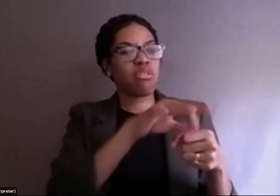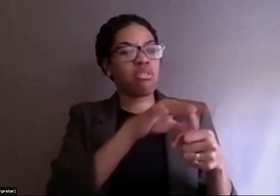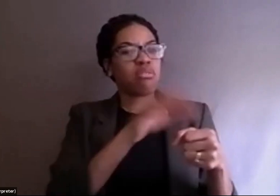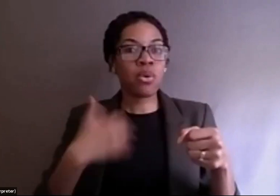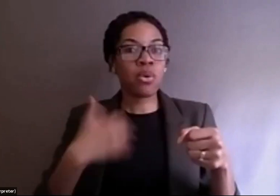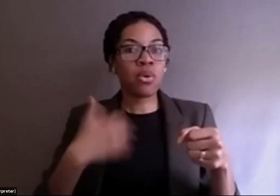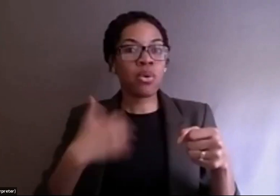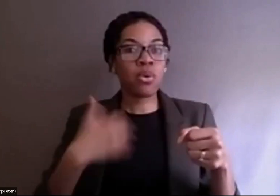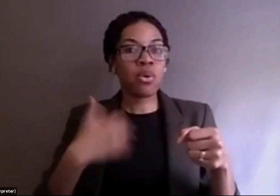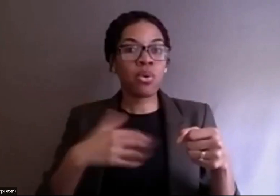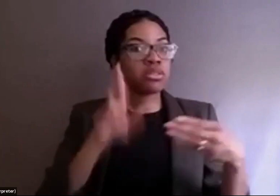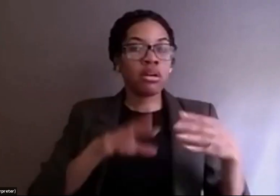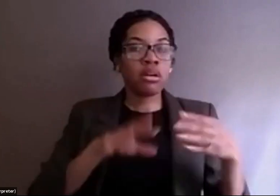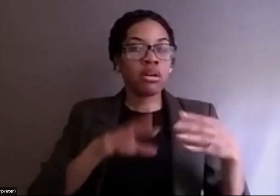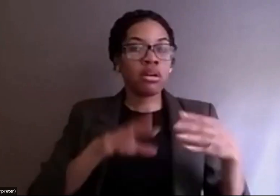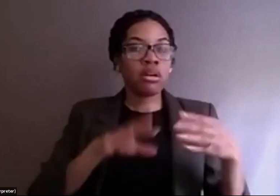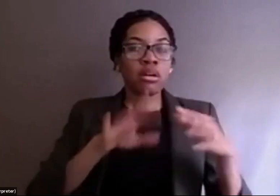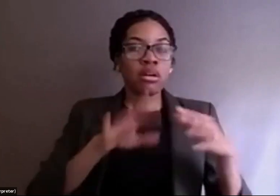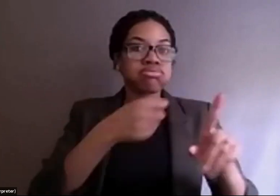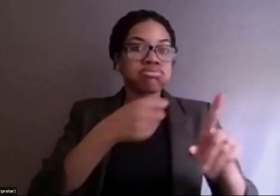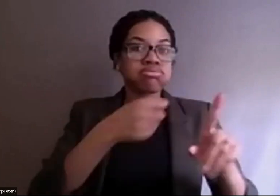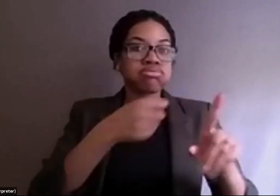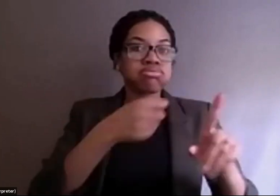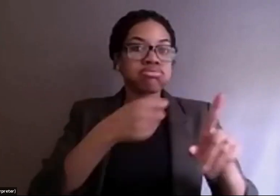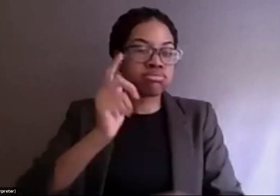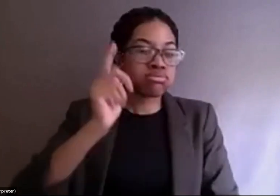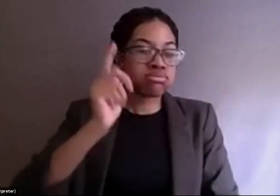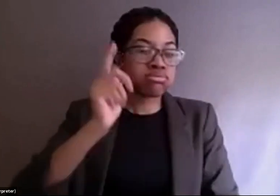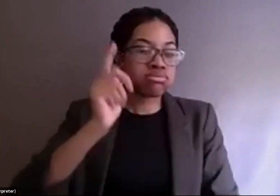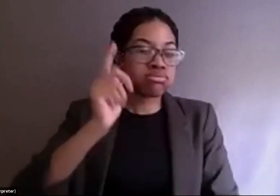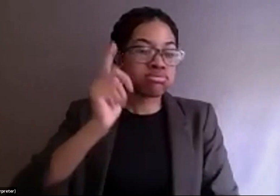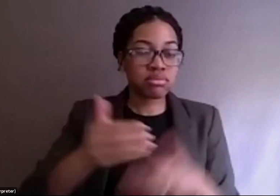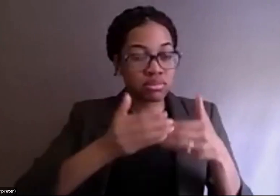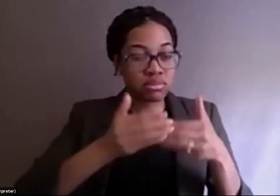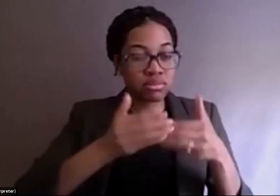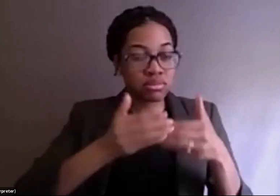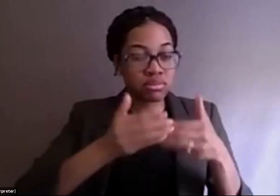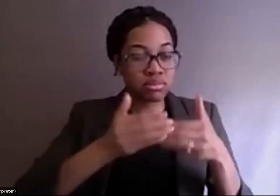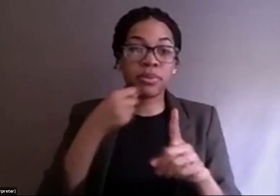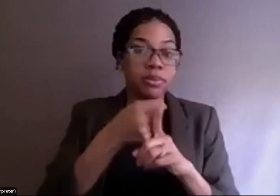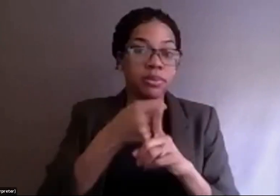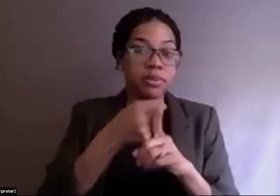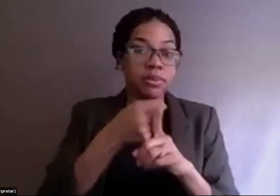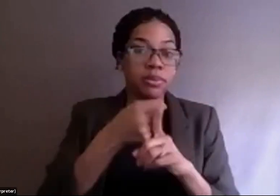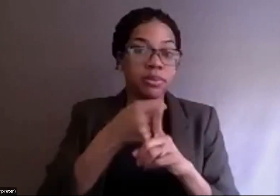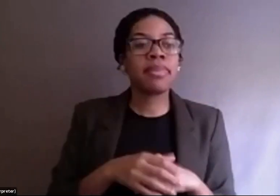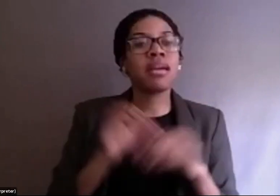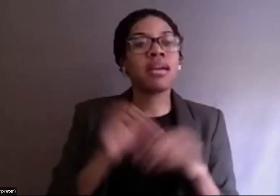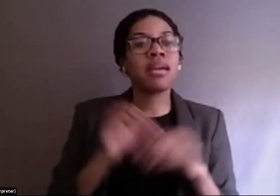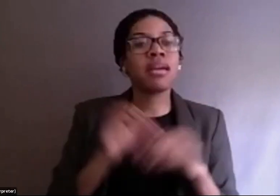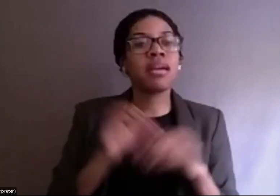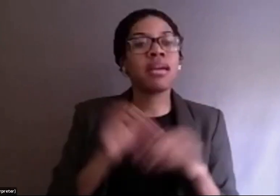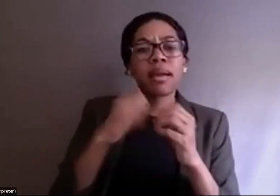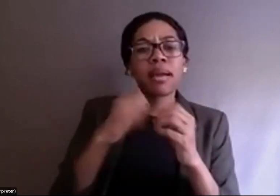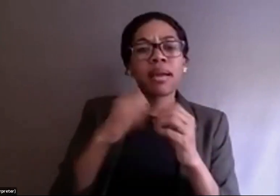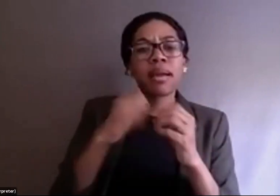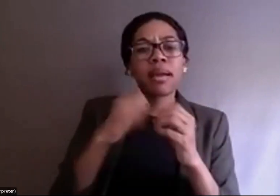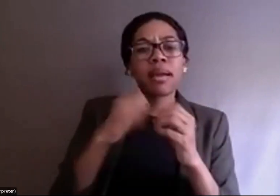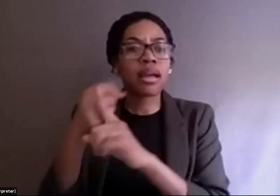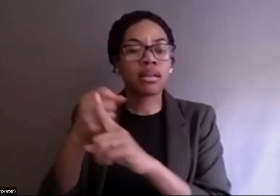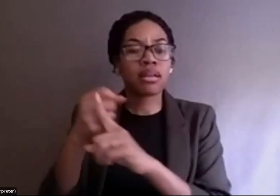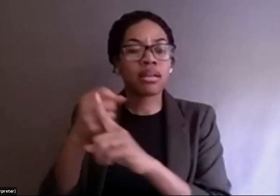can talk later about its importance to the call for Black Power by Stokely and the formation of the Black